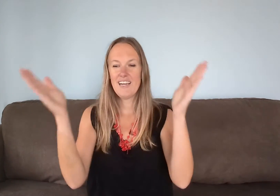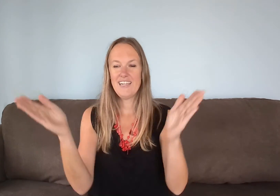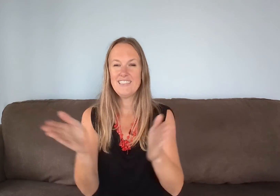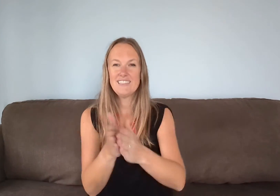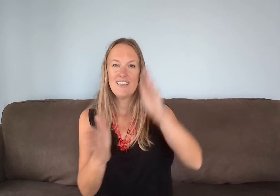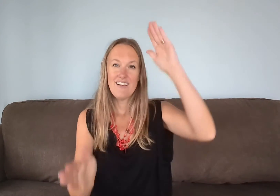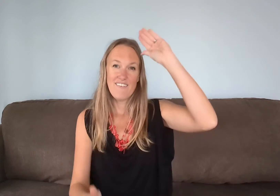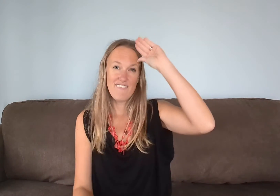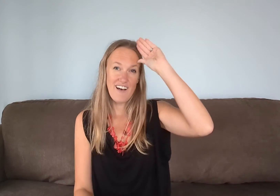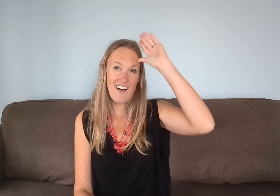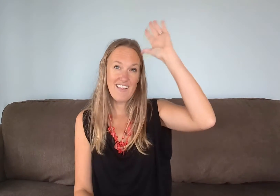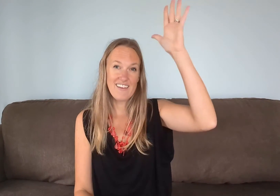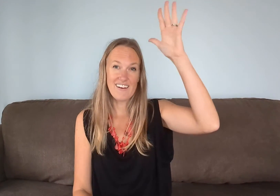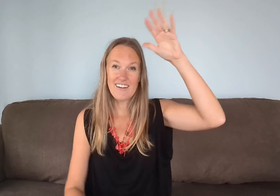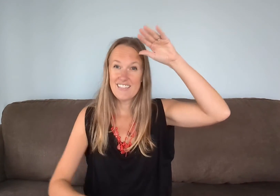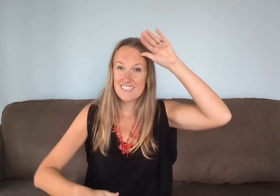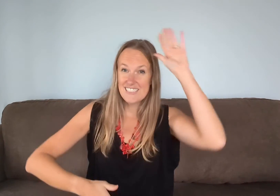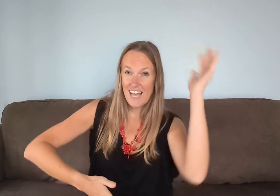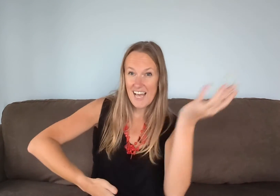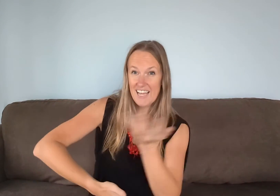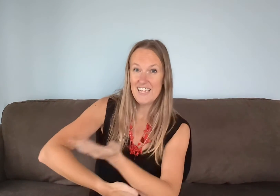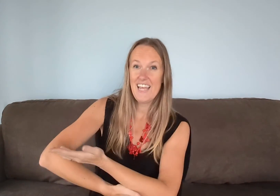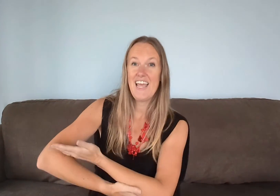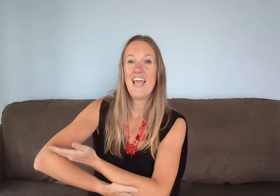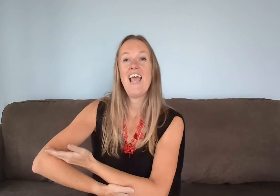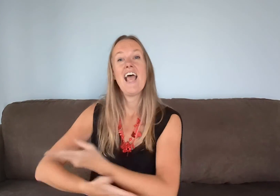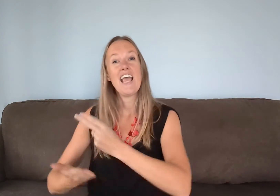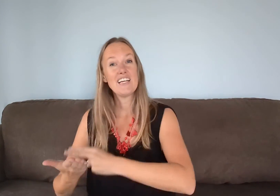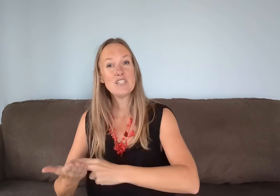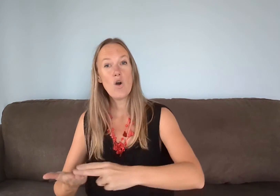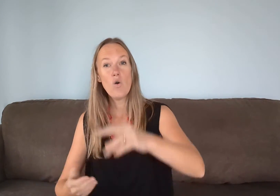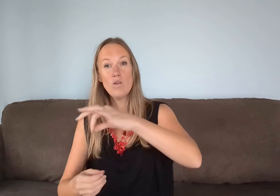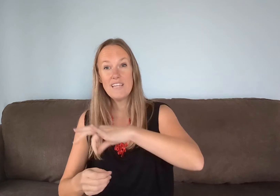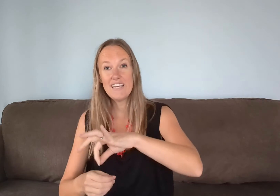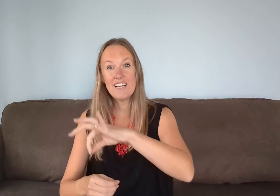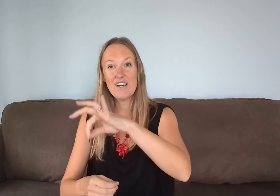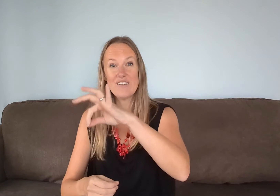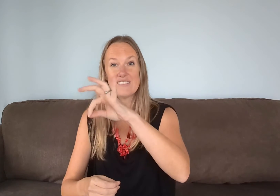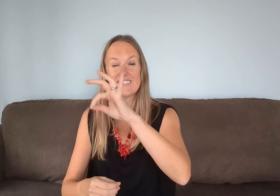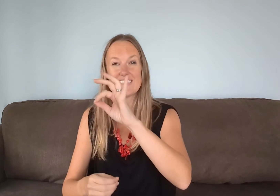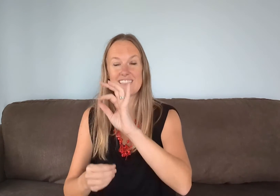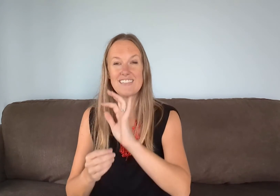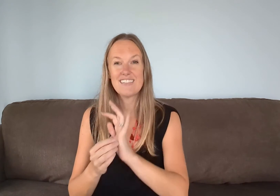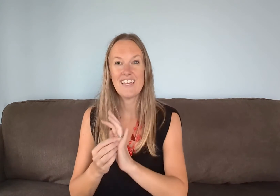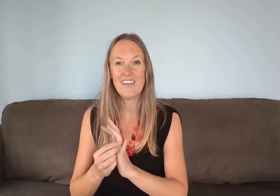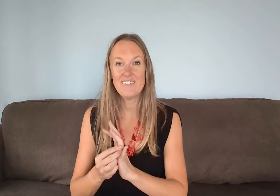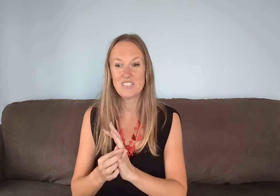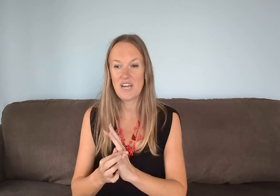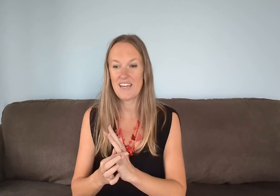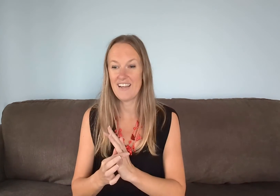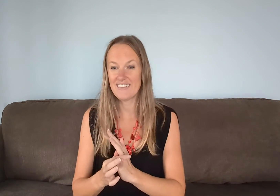Praise Father, Son, and Holy Ghost. Okay, we'll try it another